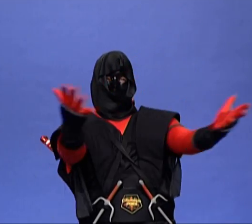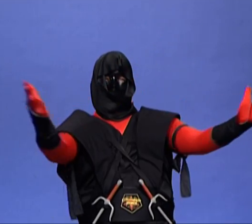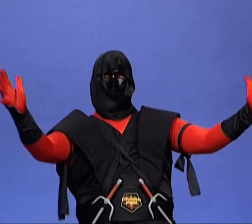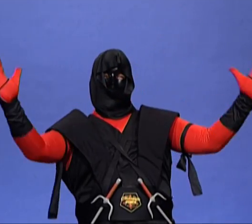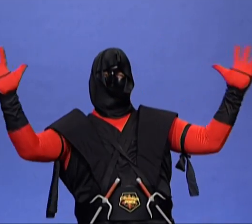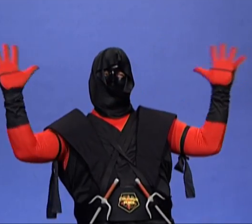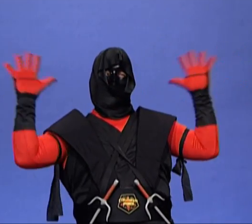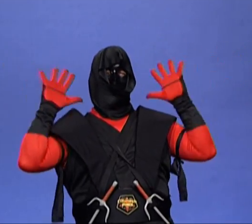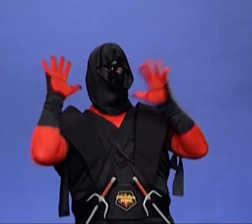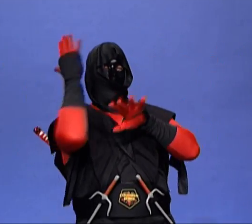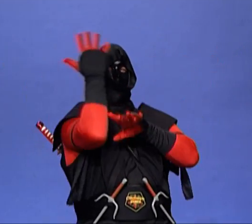him.